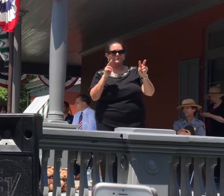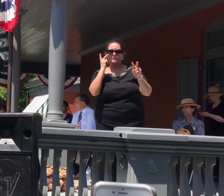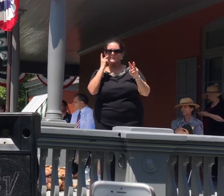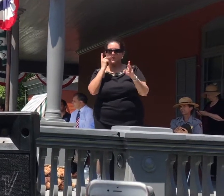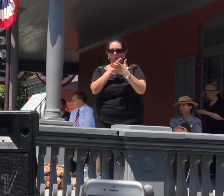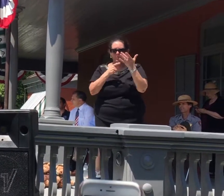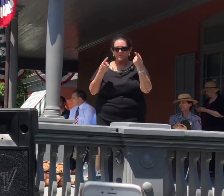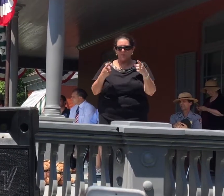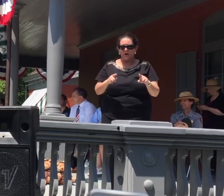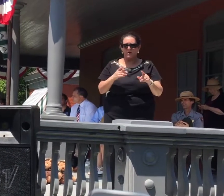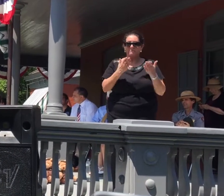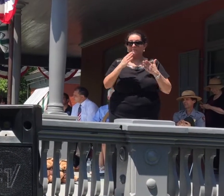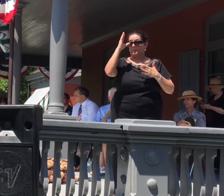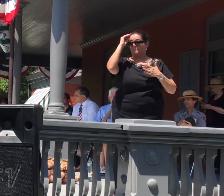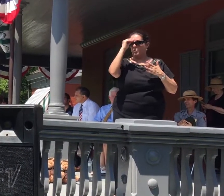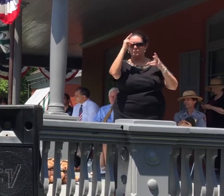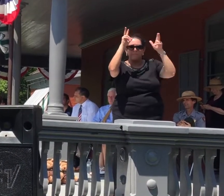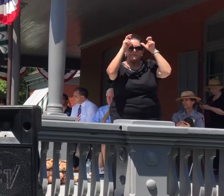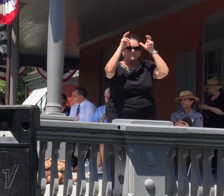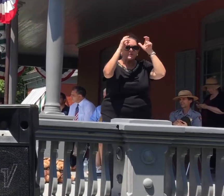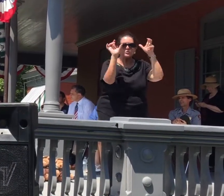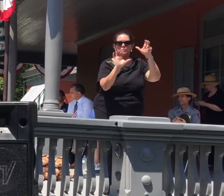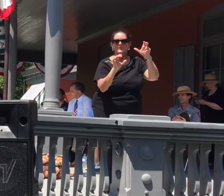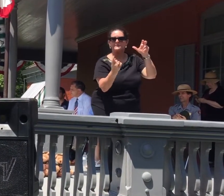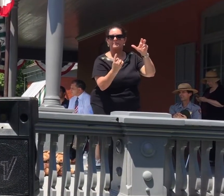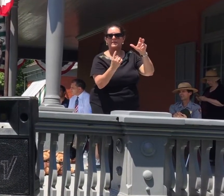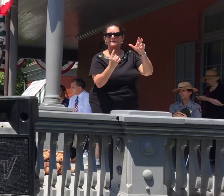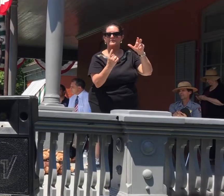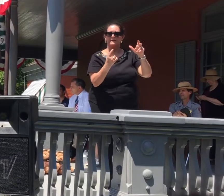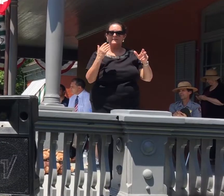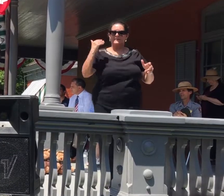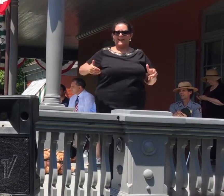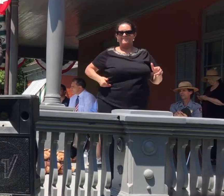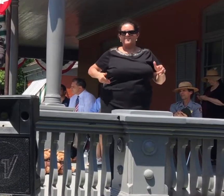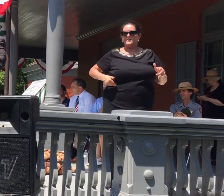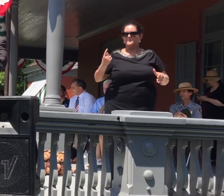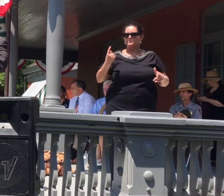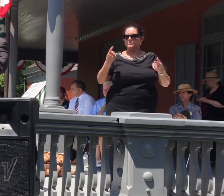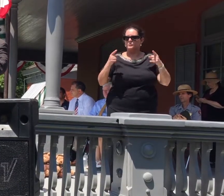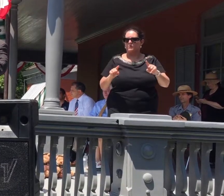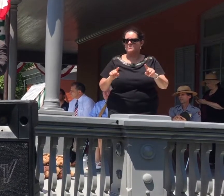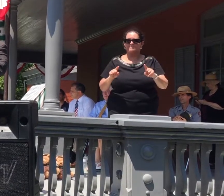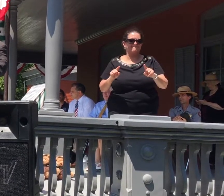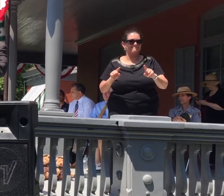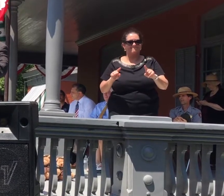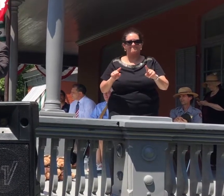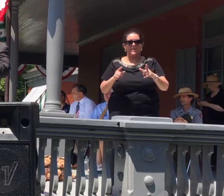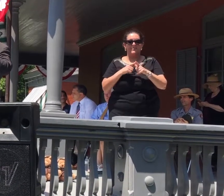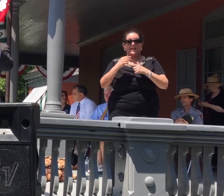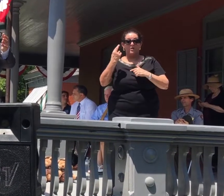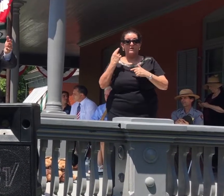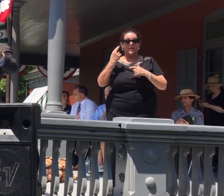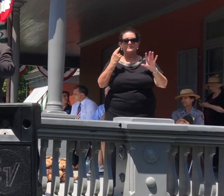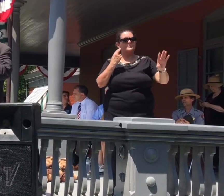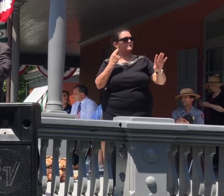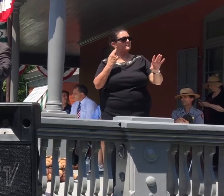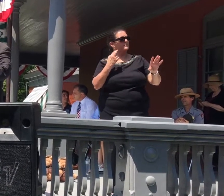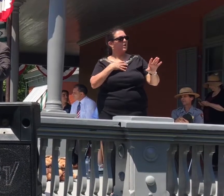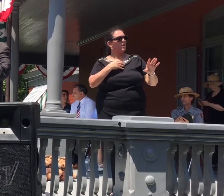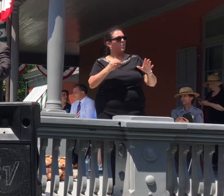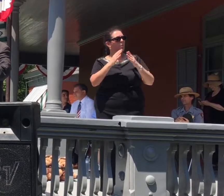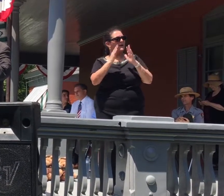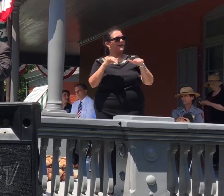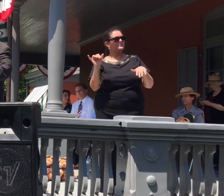or Huck-like mischief. There was something afoot. I just could not put my finger upon it. But then I realized, as you know, the White House is a